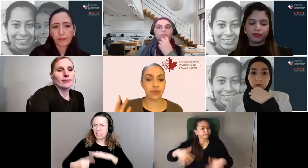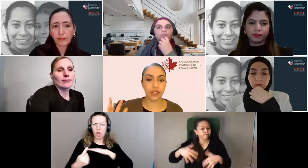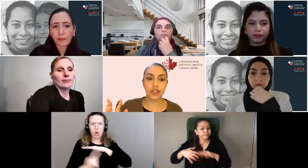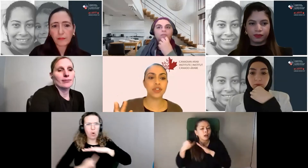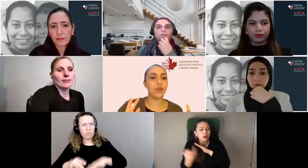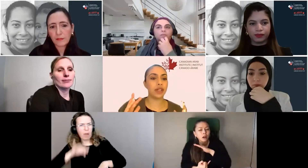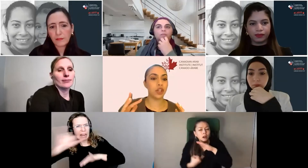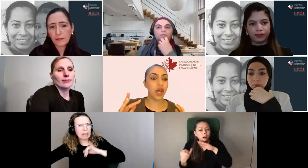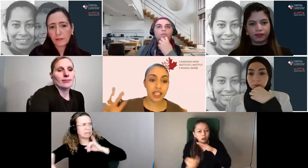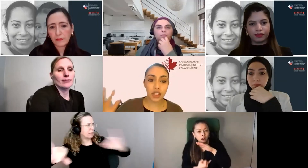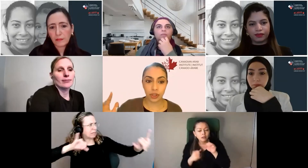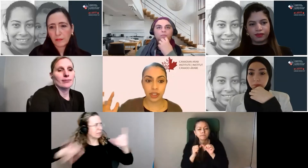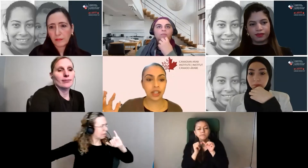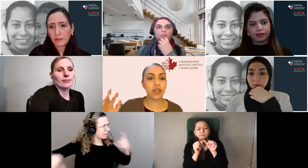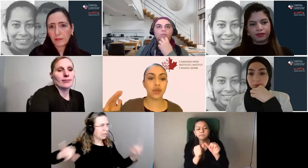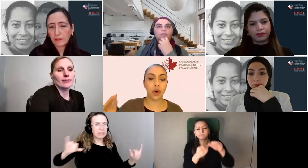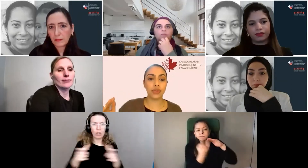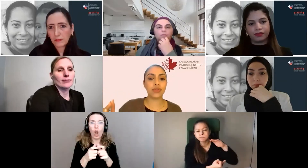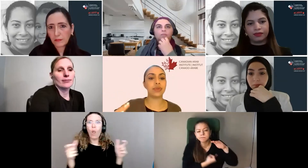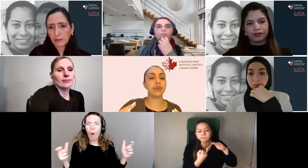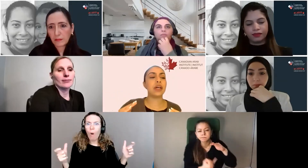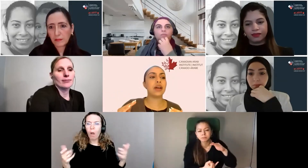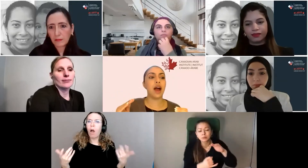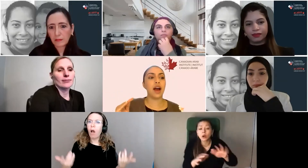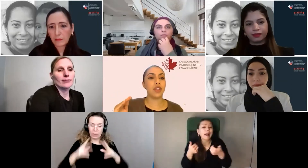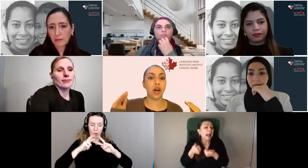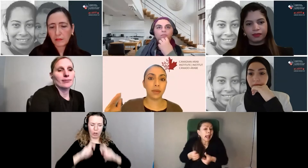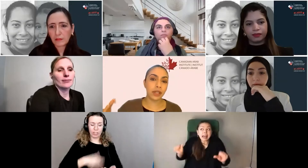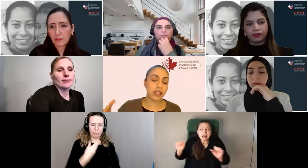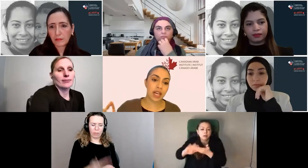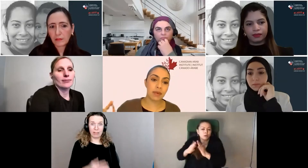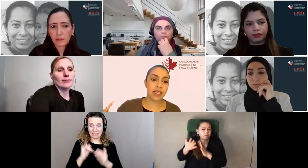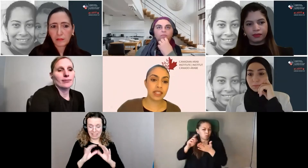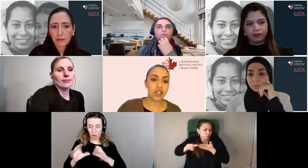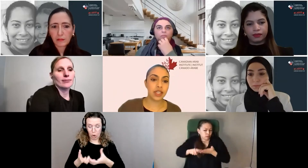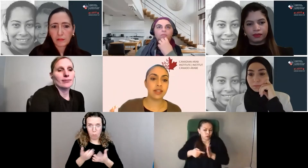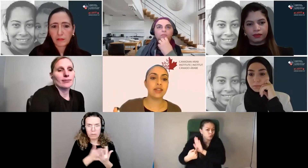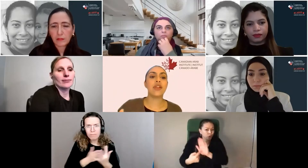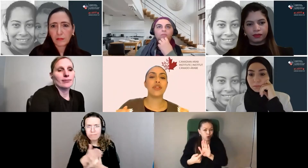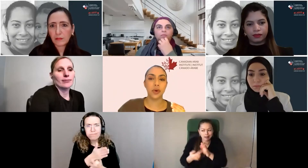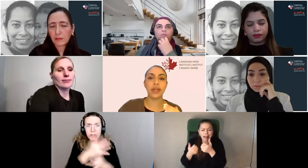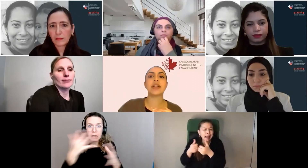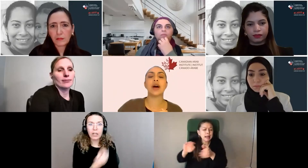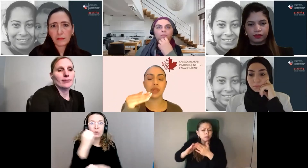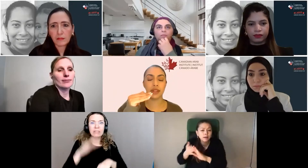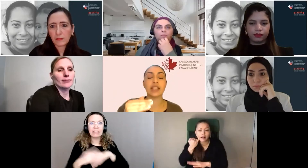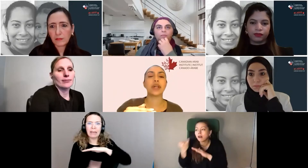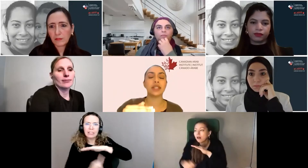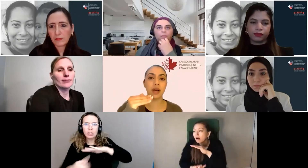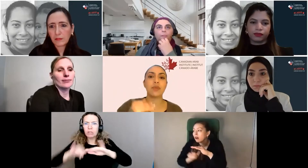evident through research that when any community goes through long periods of time of isolation, that's going to